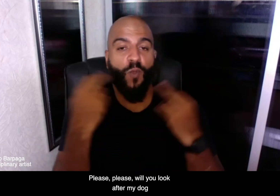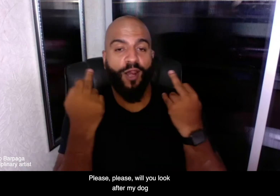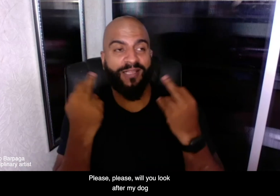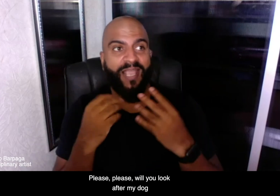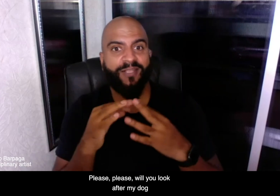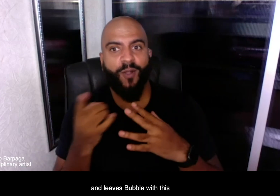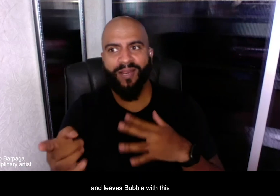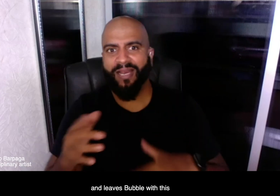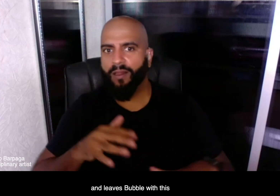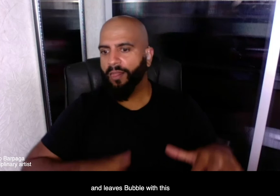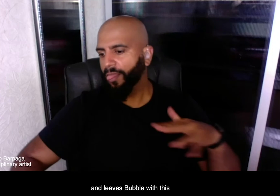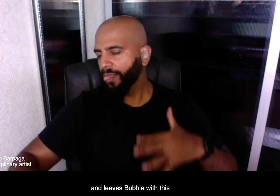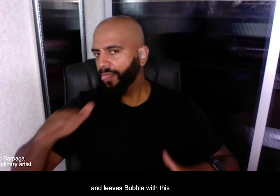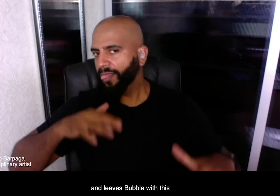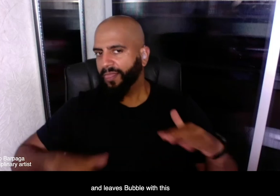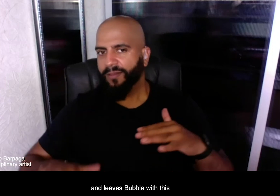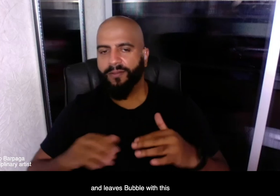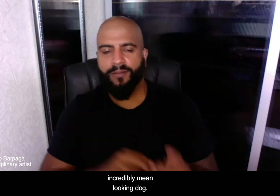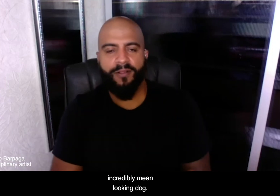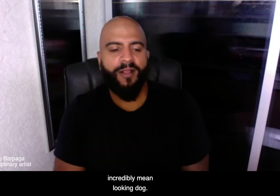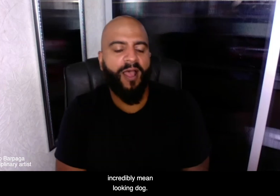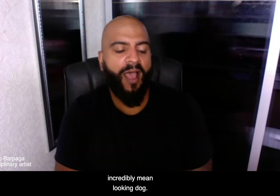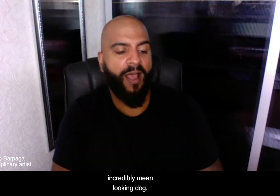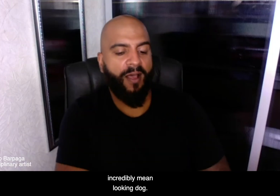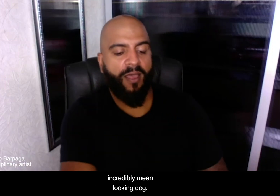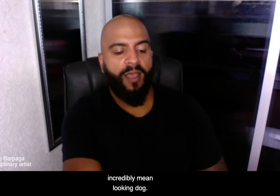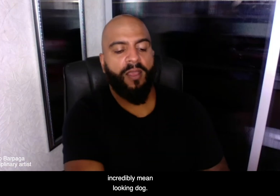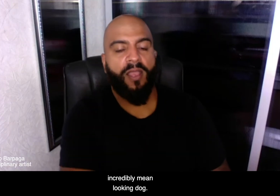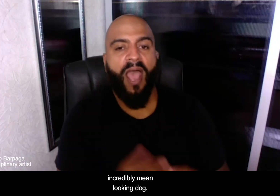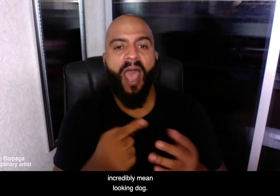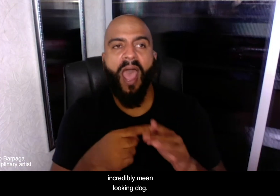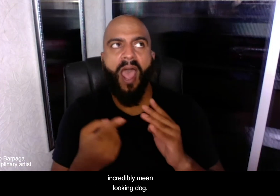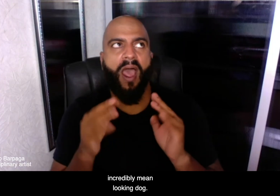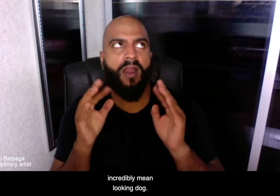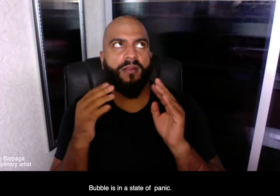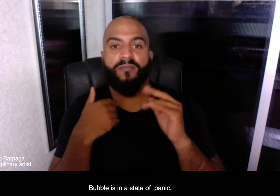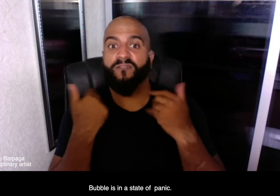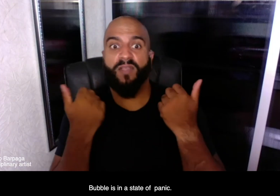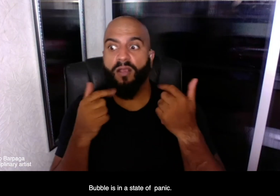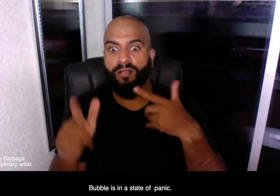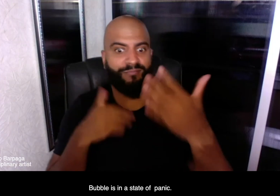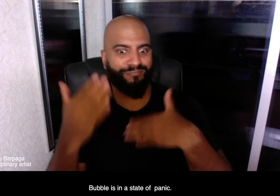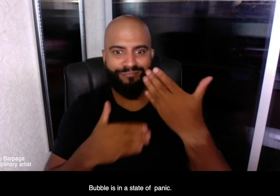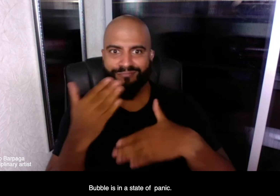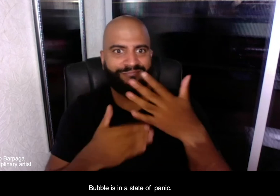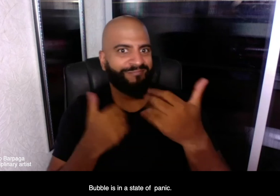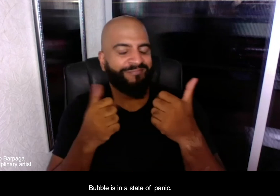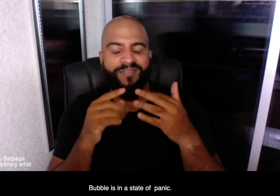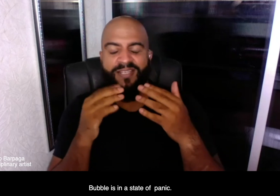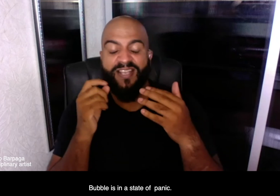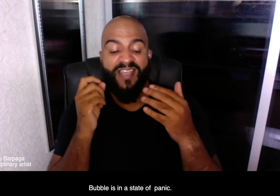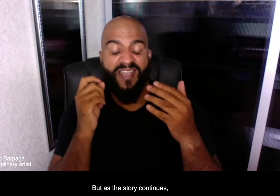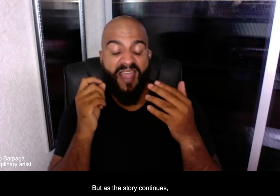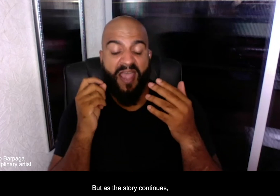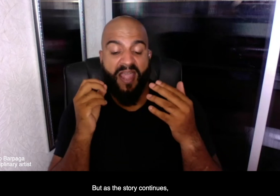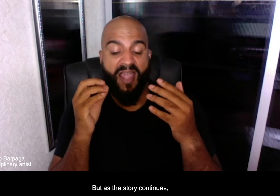And leaves Bubble with this incredibly mean looking dog. Bubble's in a state of panic.